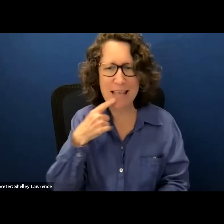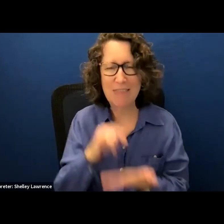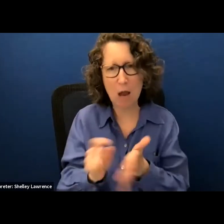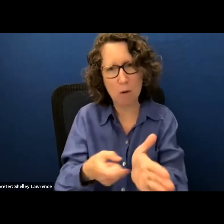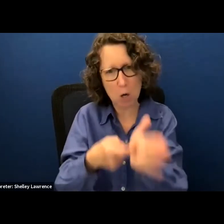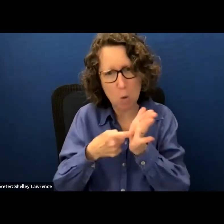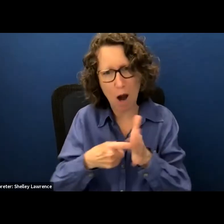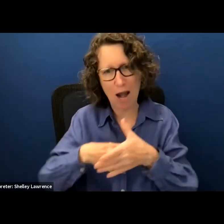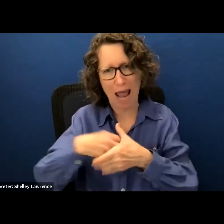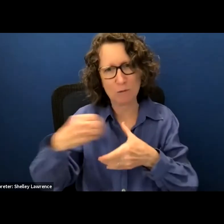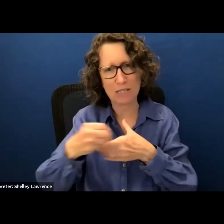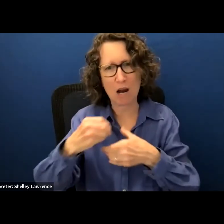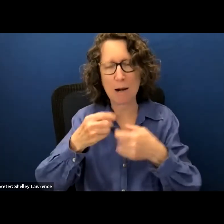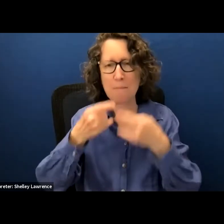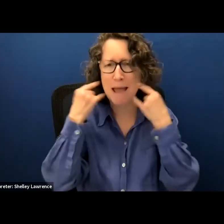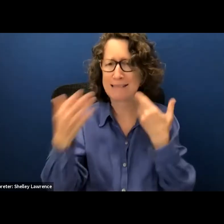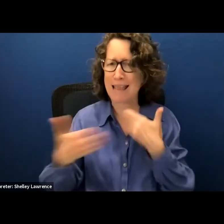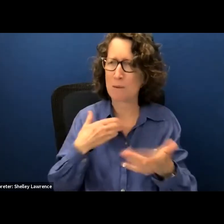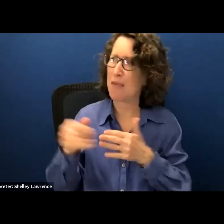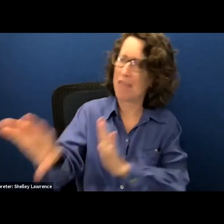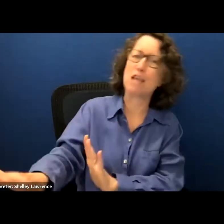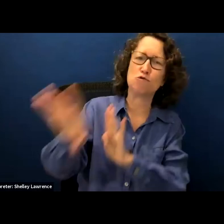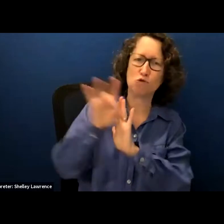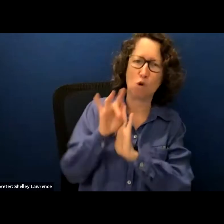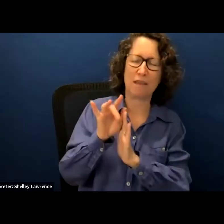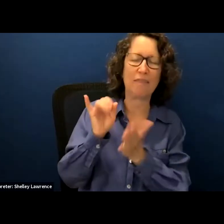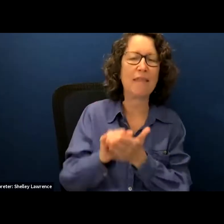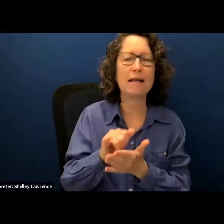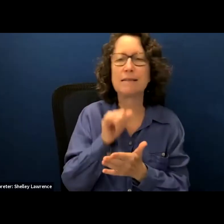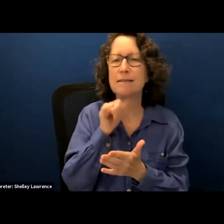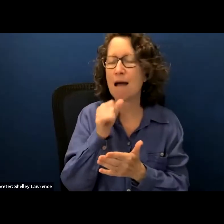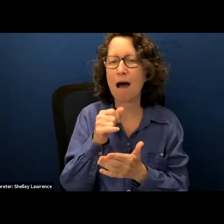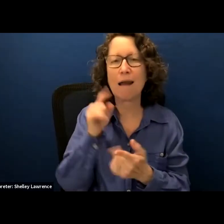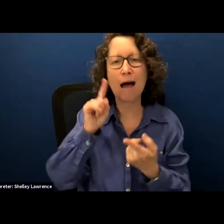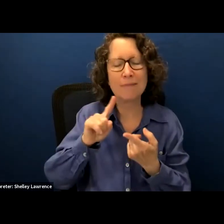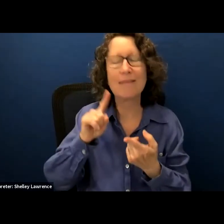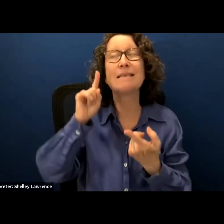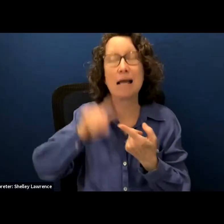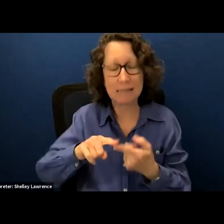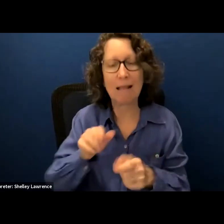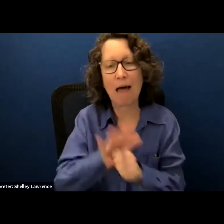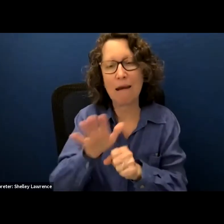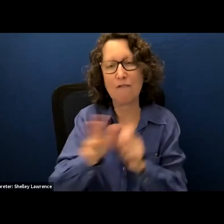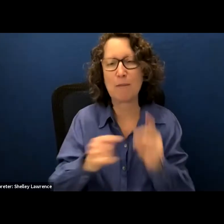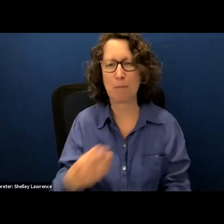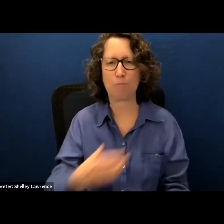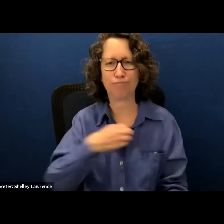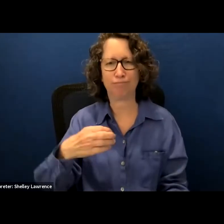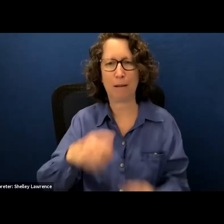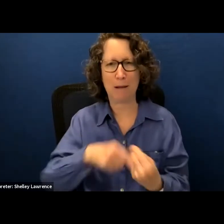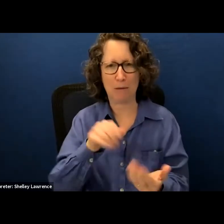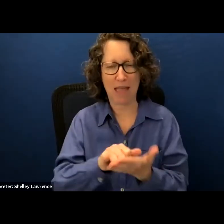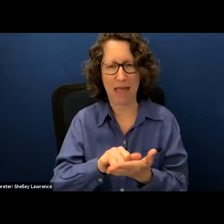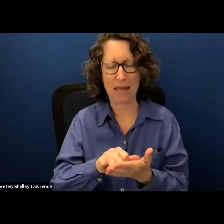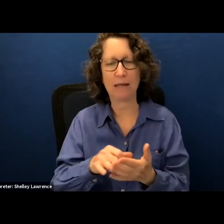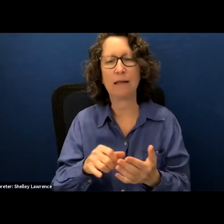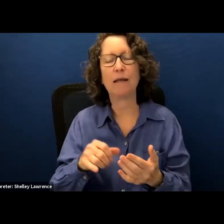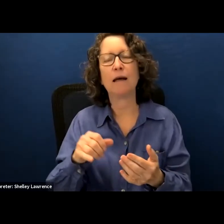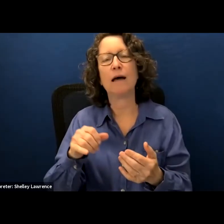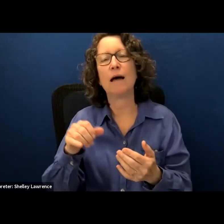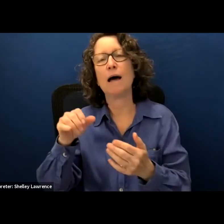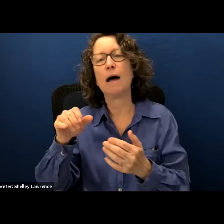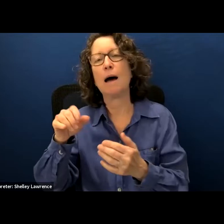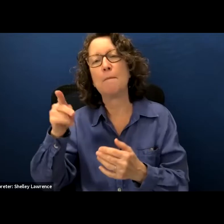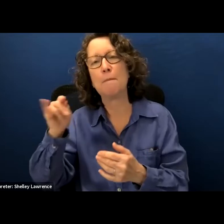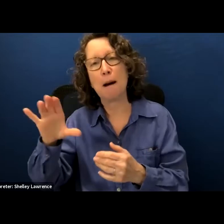required outdoor masks anyway. They chose it. That is until enough people spoke out against the outdoor masks. Neither district nor public health has